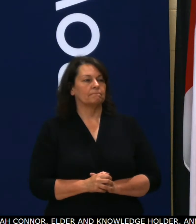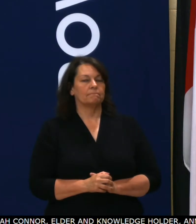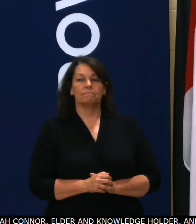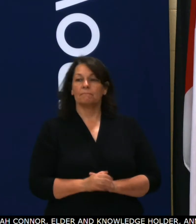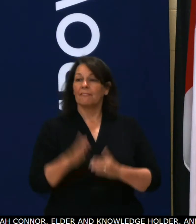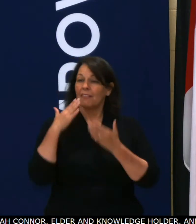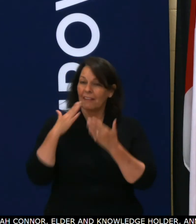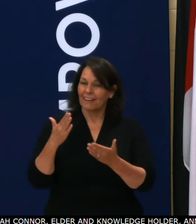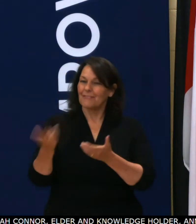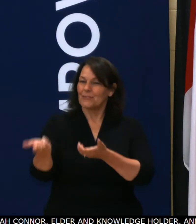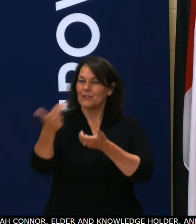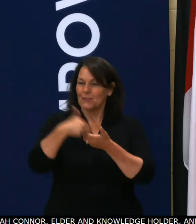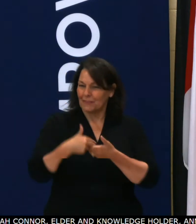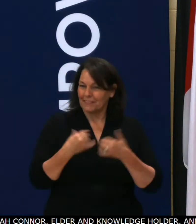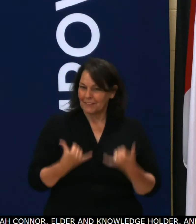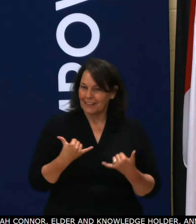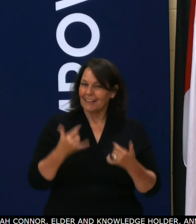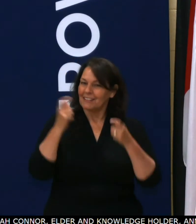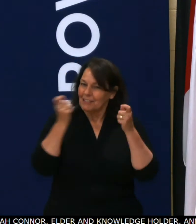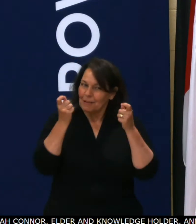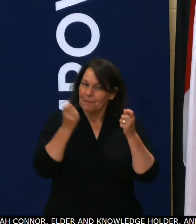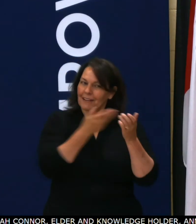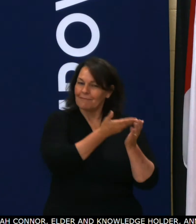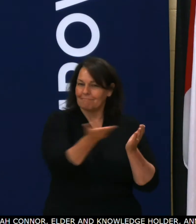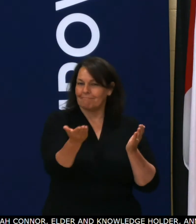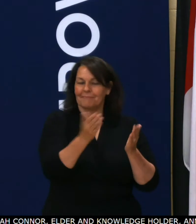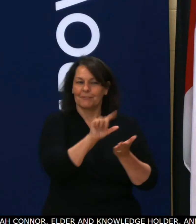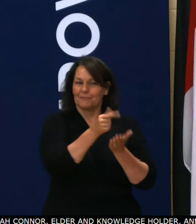Thank you for joining us today to celebrate our graduates.